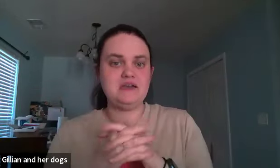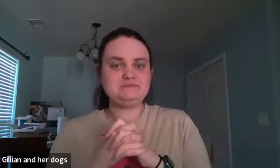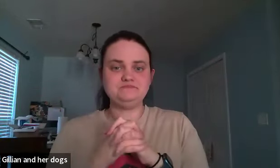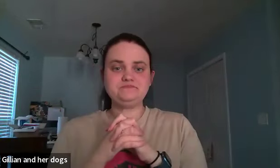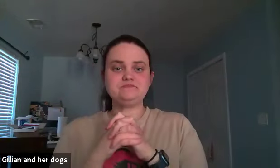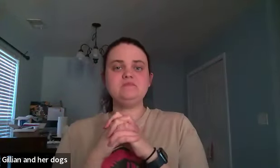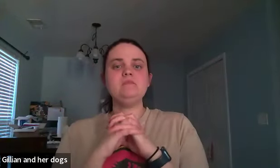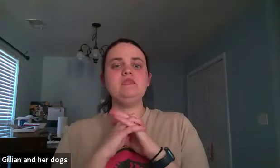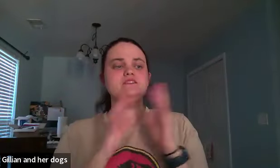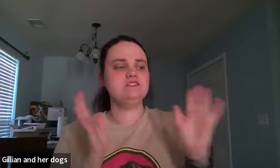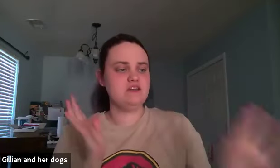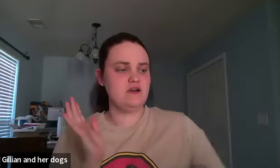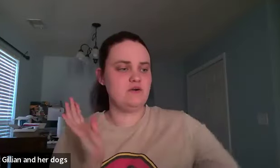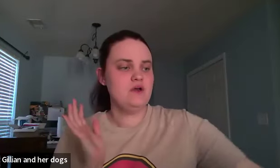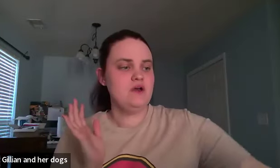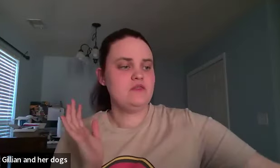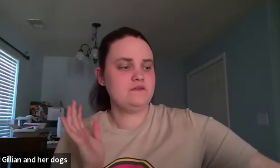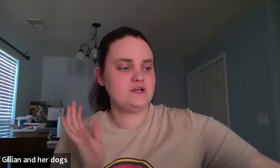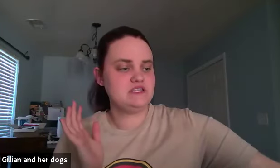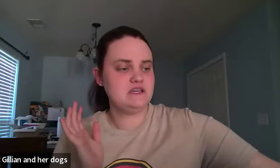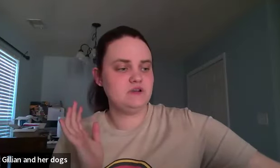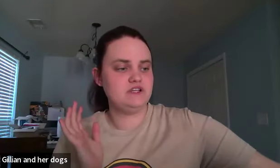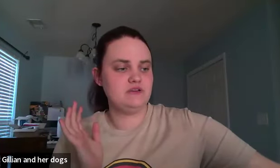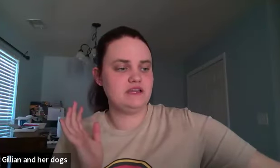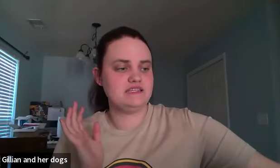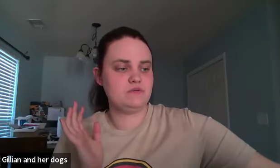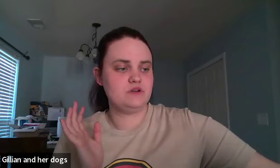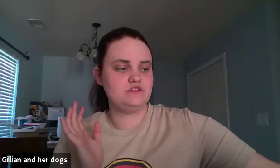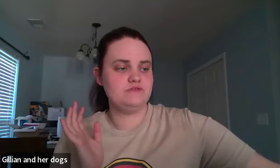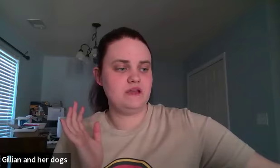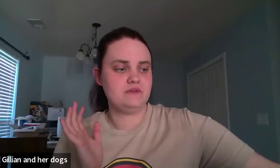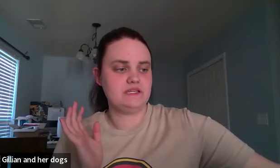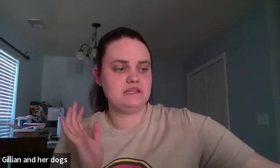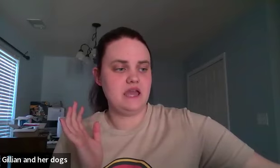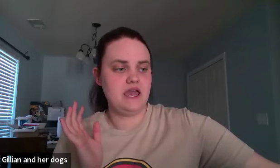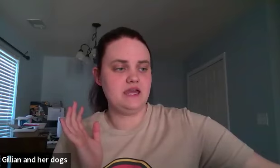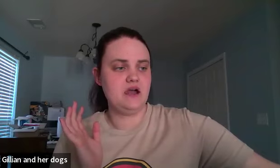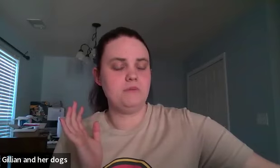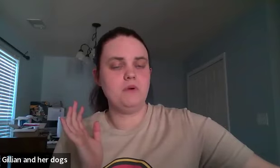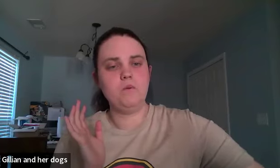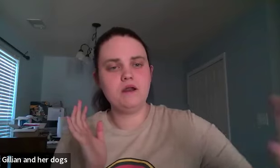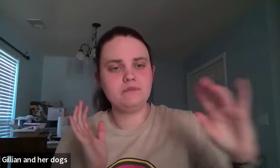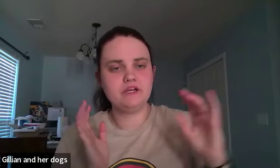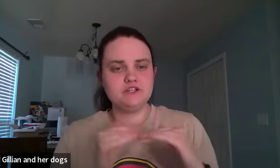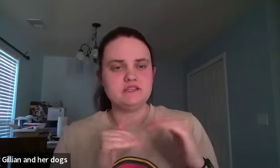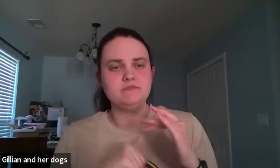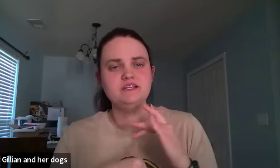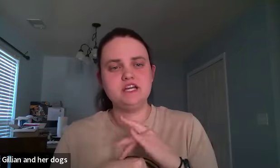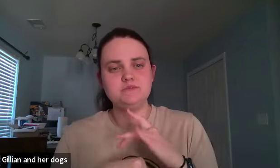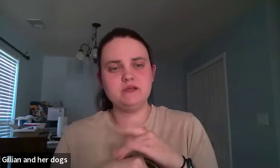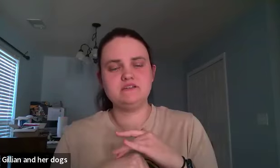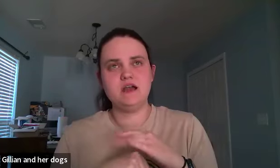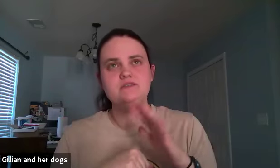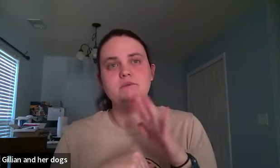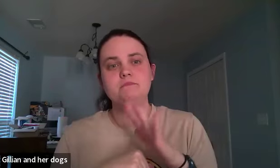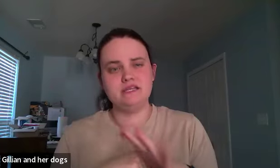Okay. So the first thing we're going to do, like I said, we're going to do families. And what I'm going to do is I'm going to touch base on kind of our